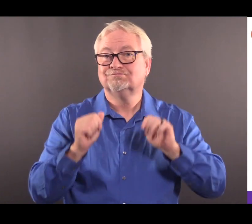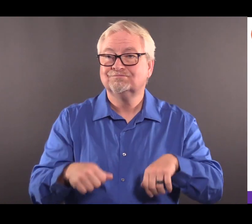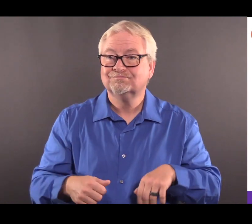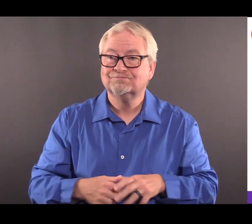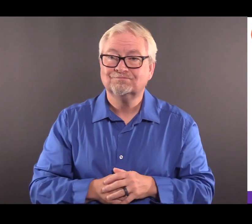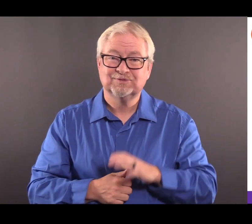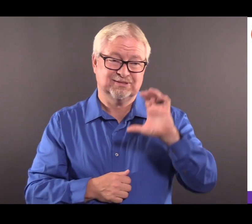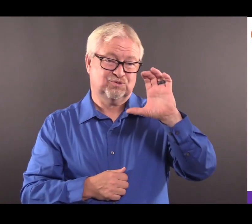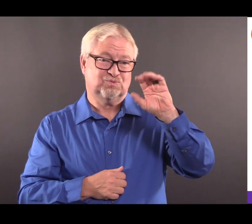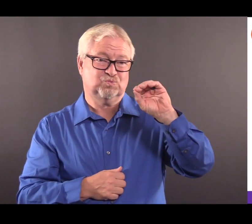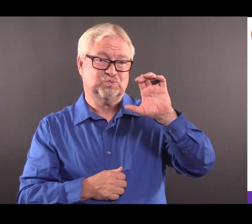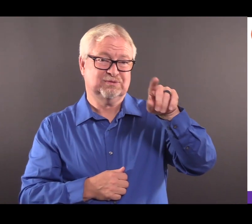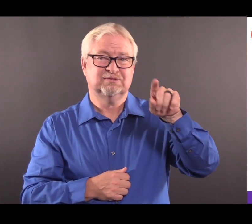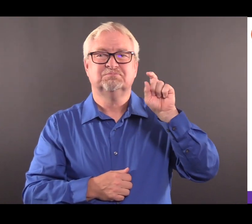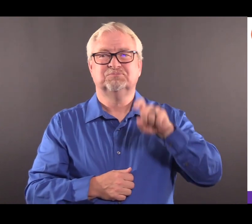proposal.